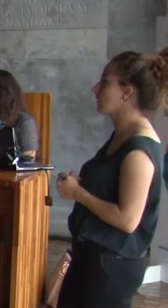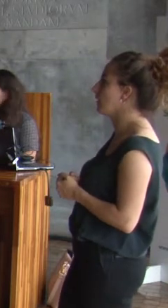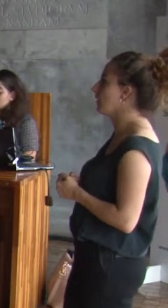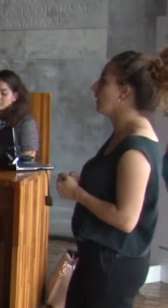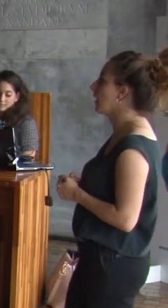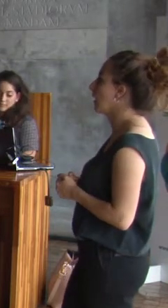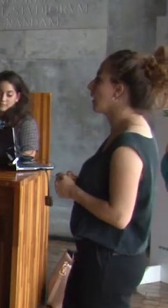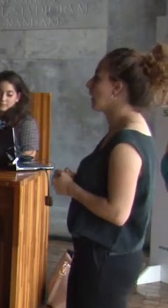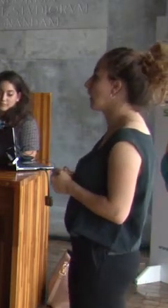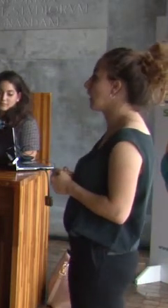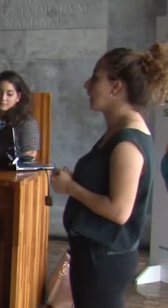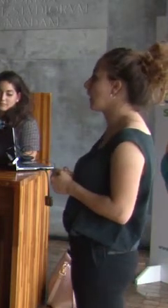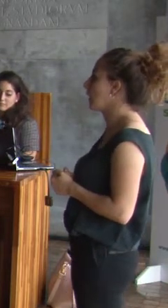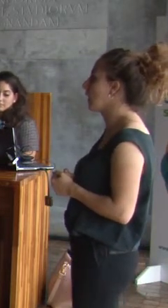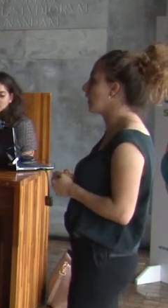Second, I started.